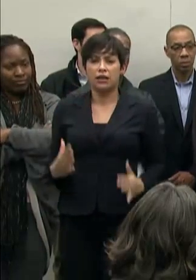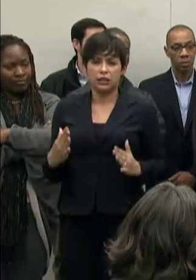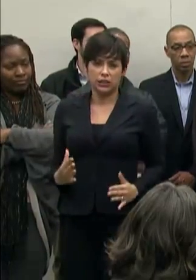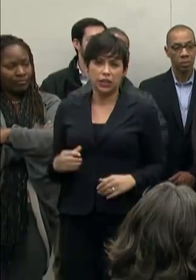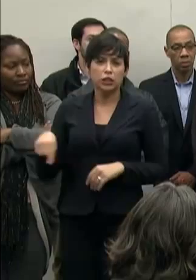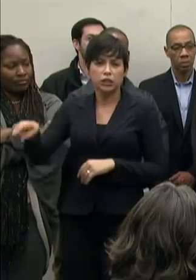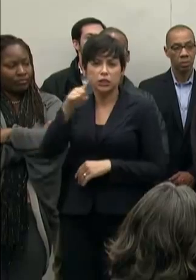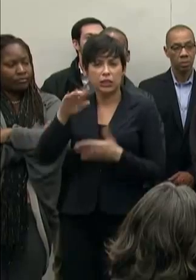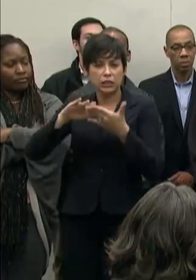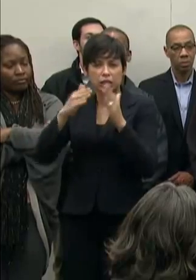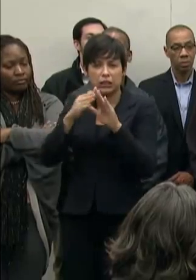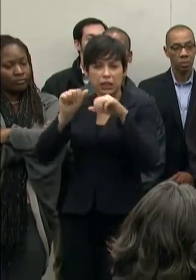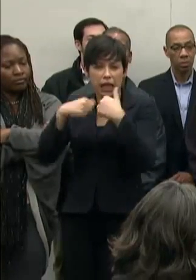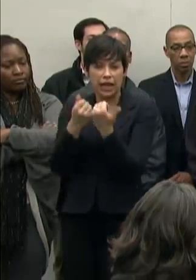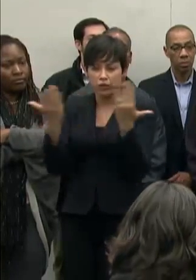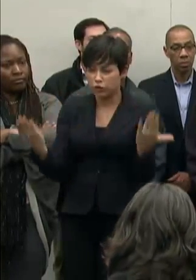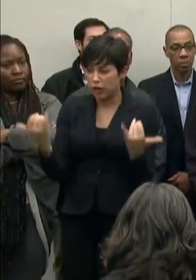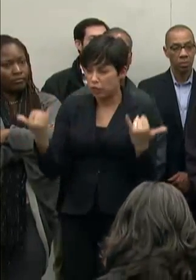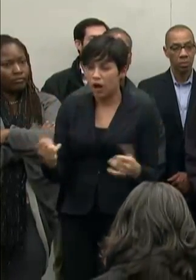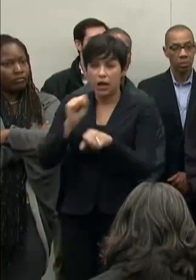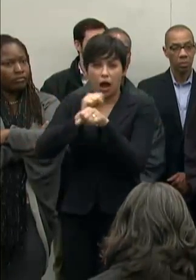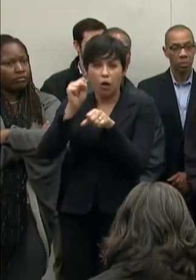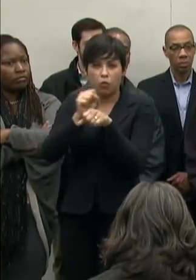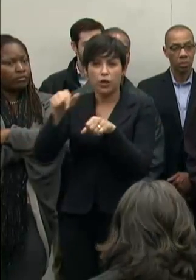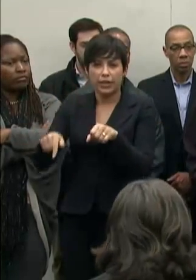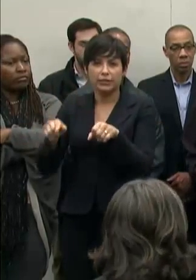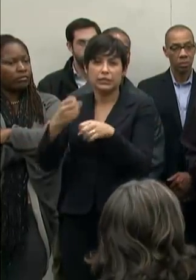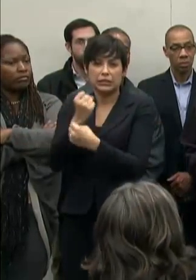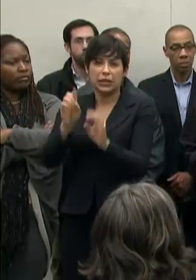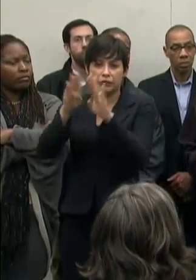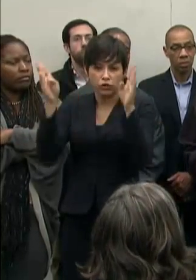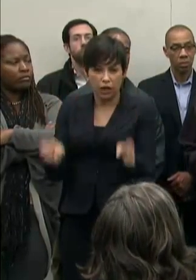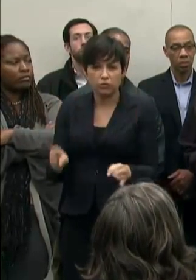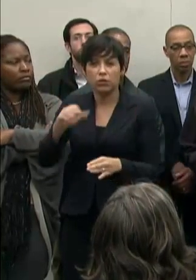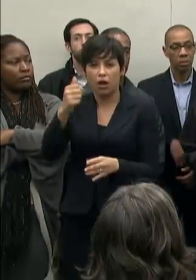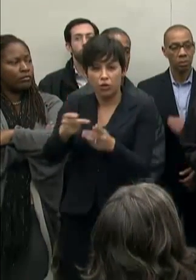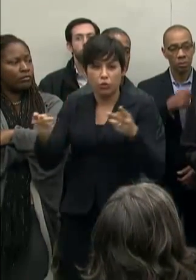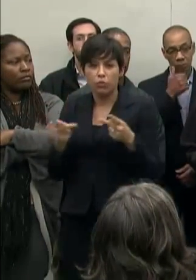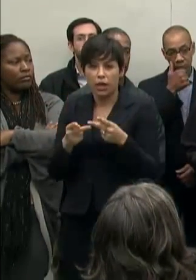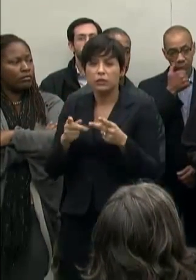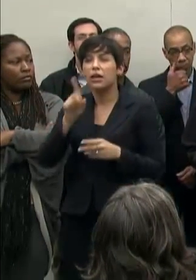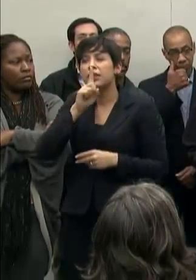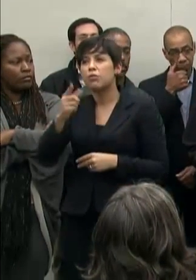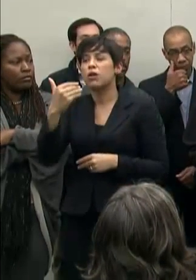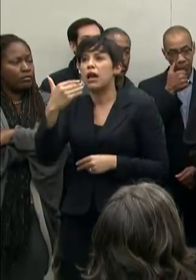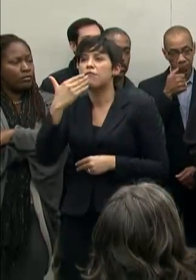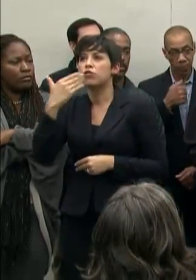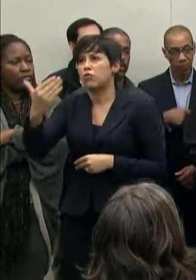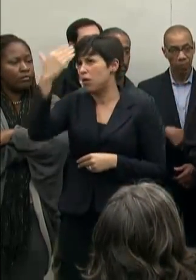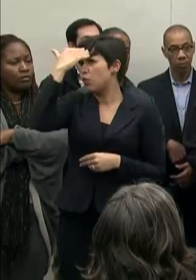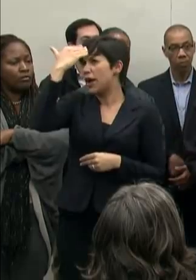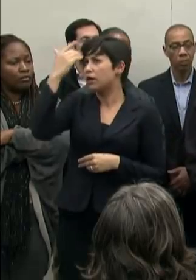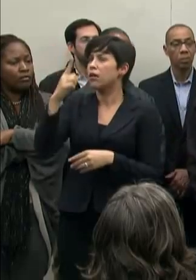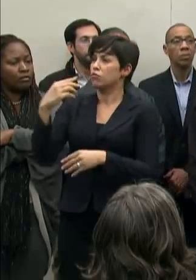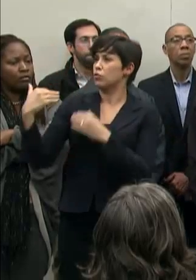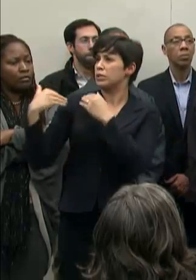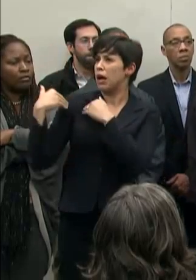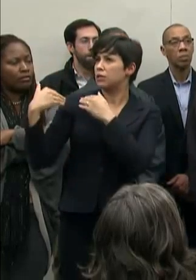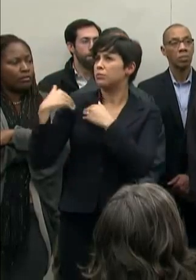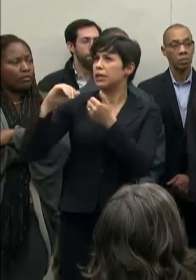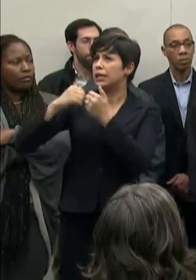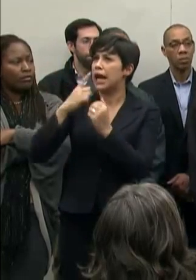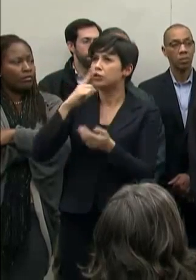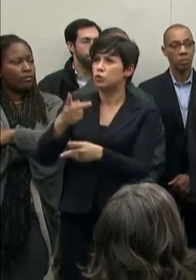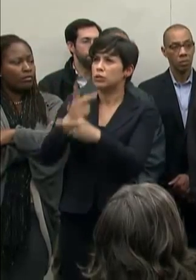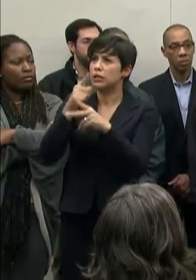city agencies that are here working in this shelter and others. They have a great sense of responsibility to keep this city safe and to